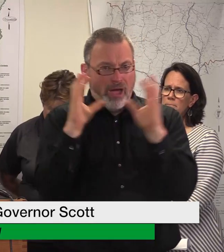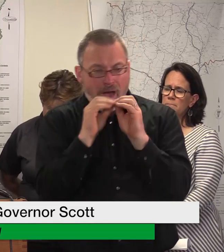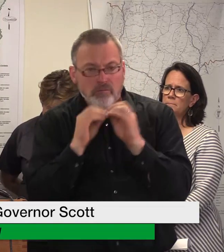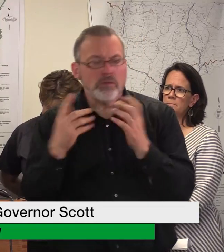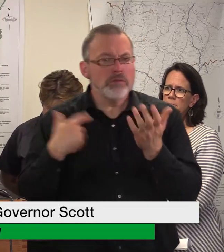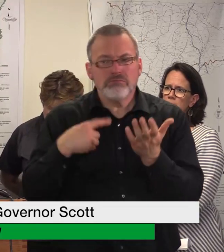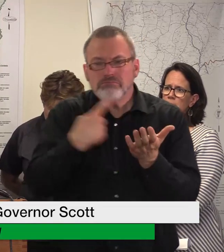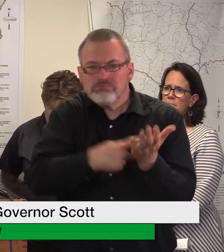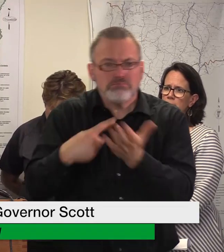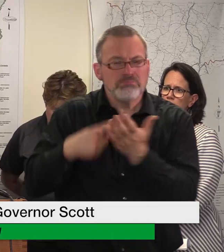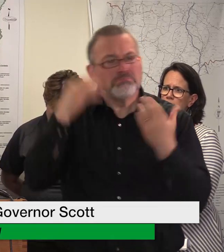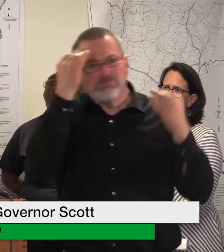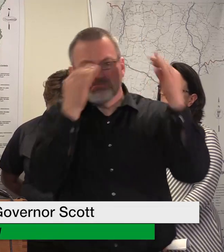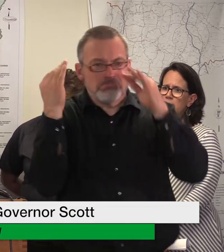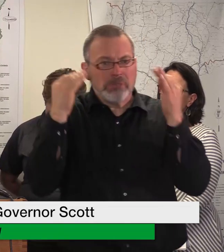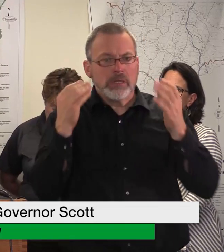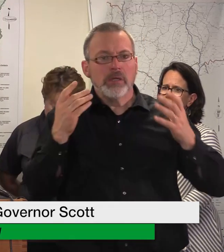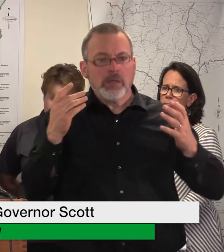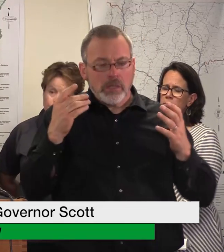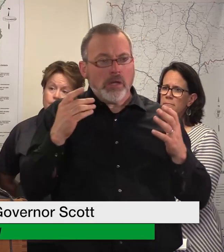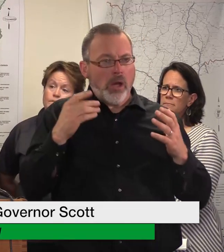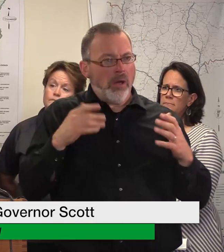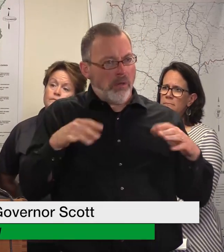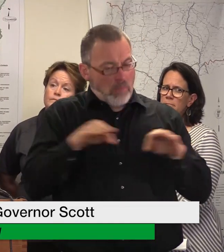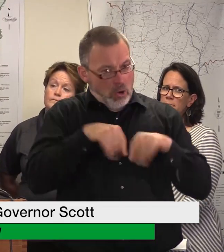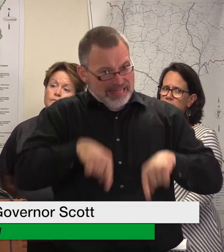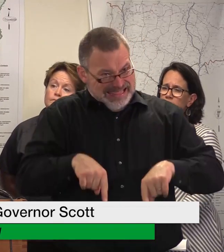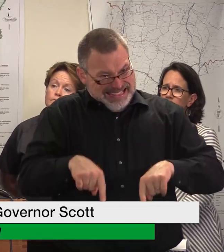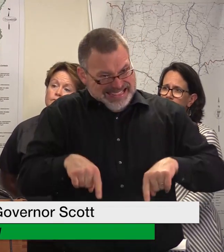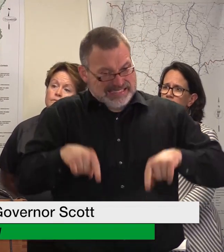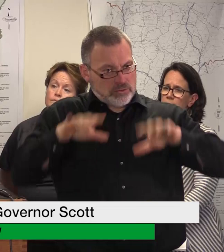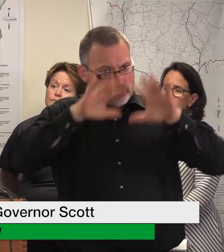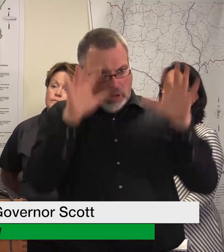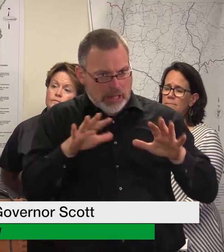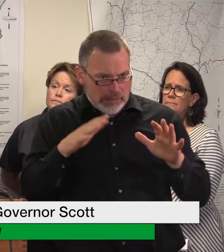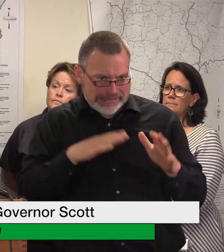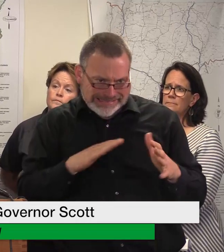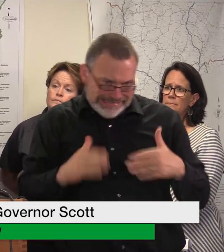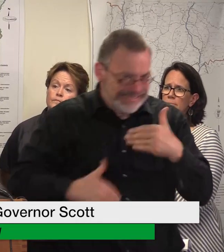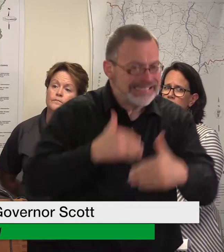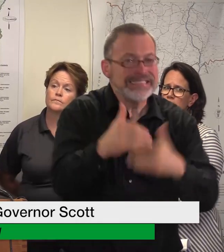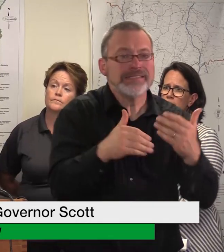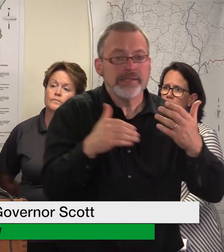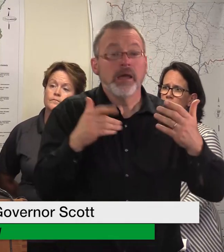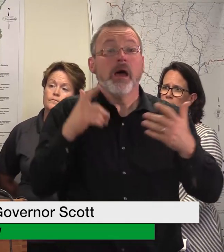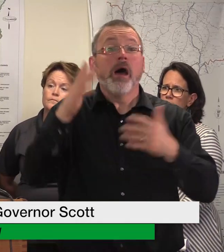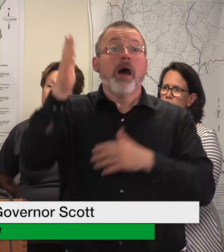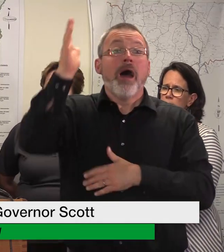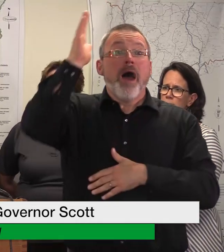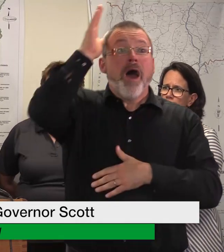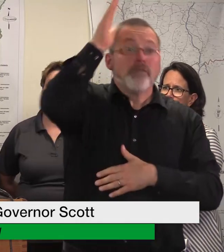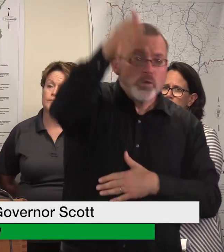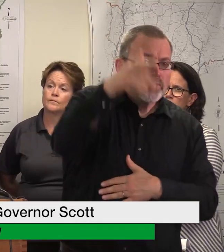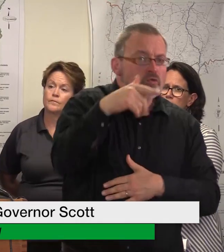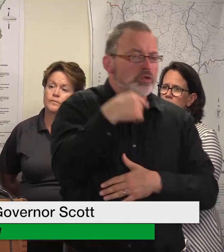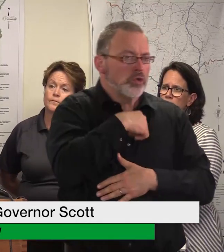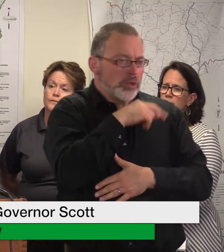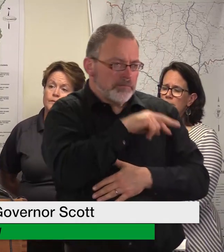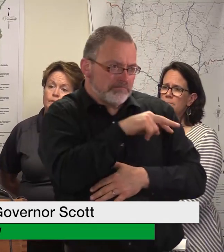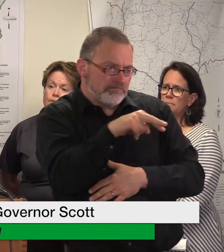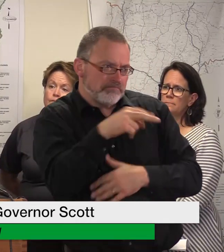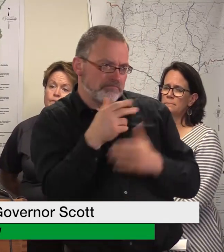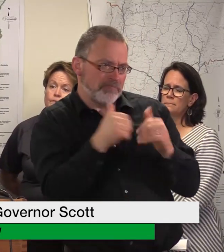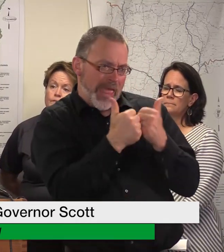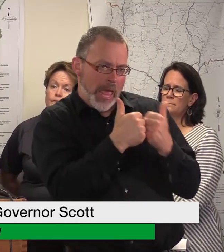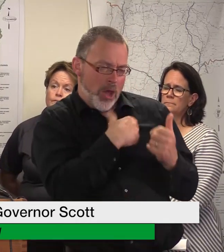the latest storm. So some of this has proven to work. We just have to keep focusing on that because,